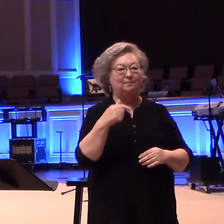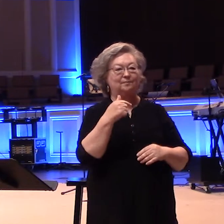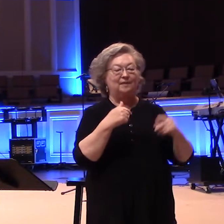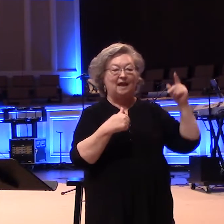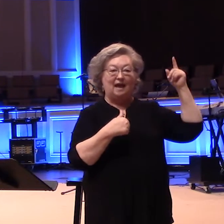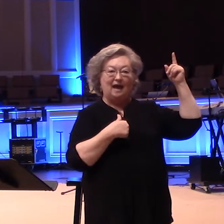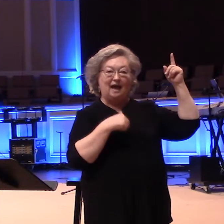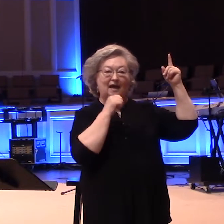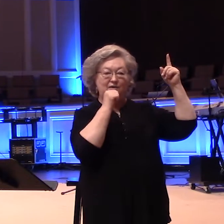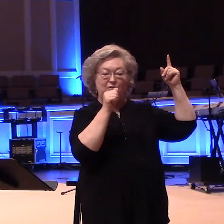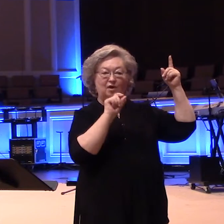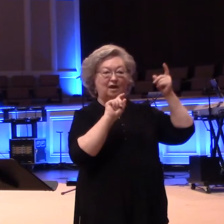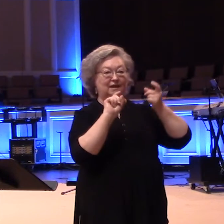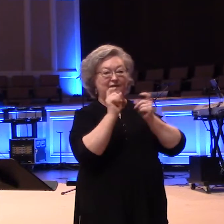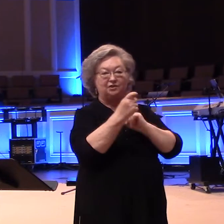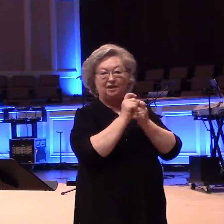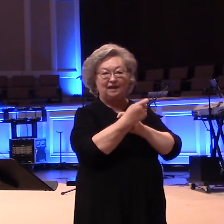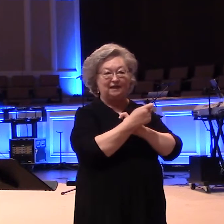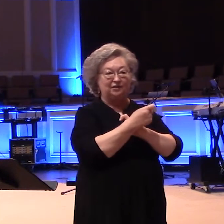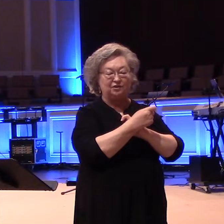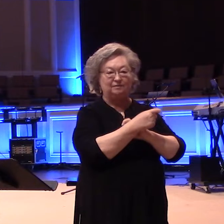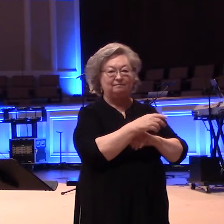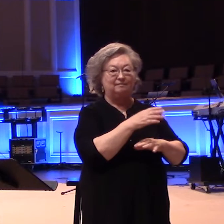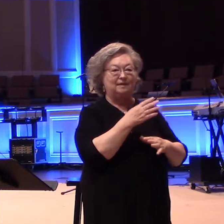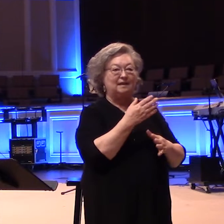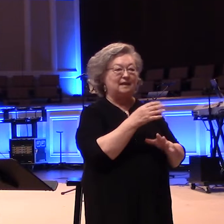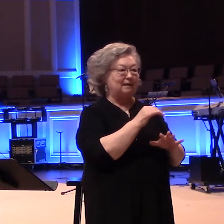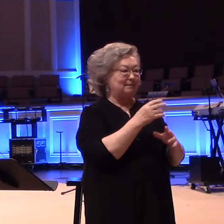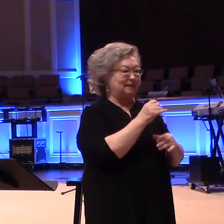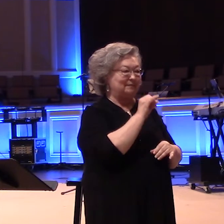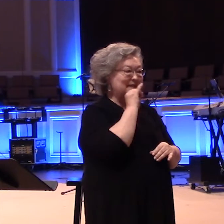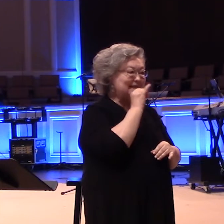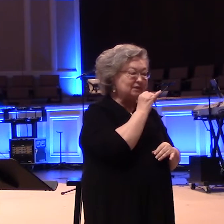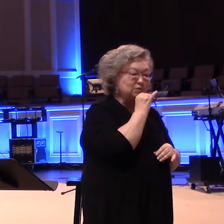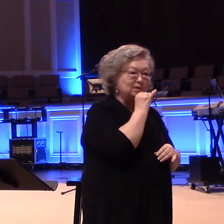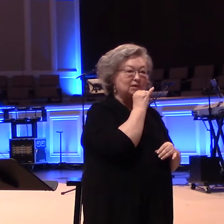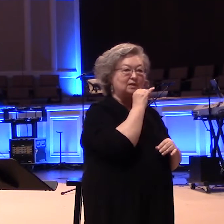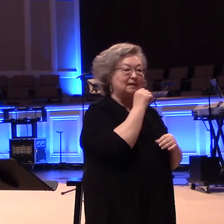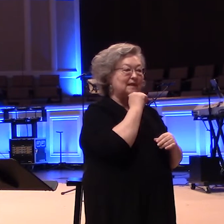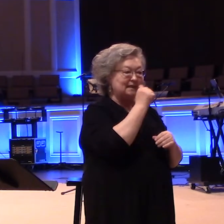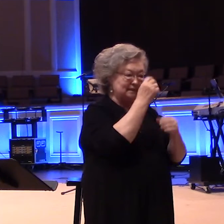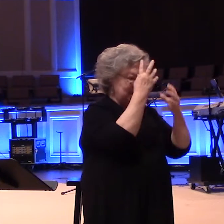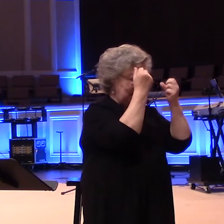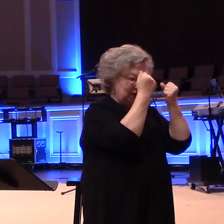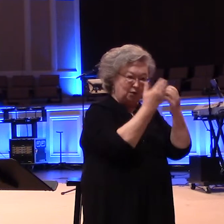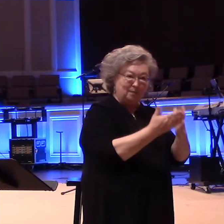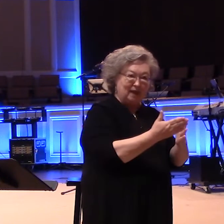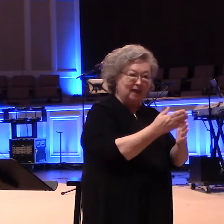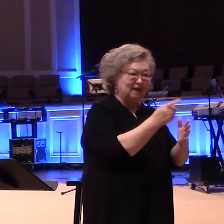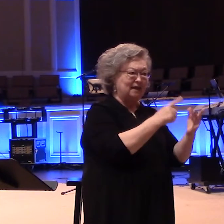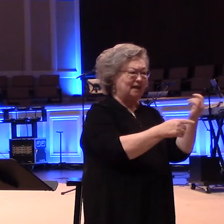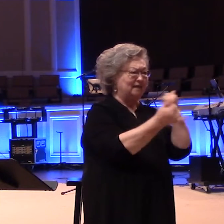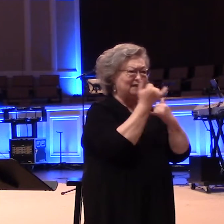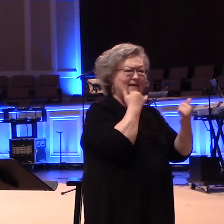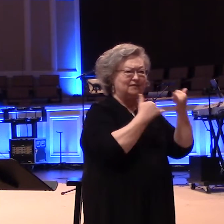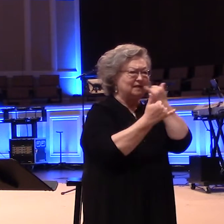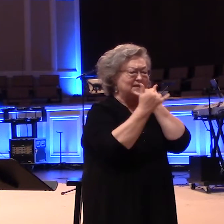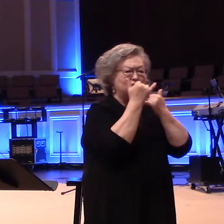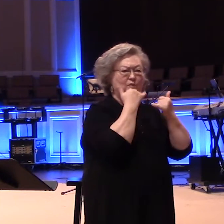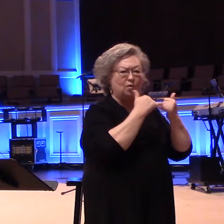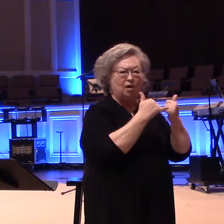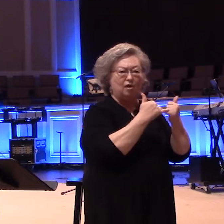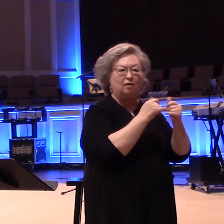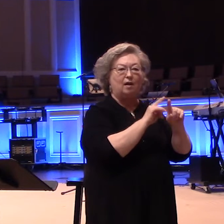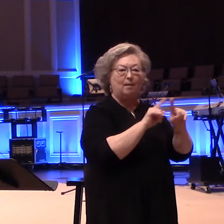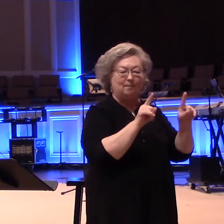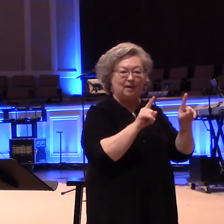Even though, Jacob, even though, Israel, you've done everything wrong. You've disobeyed my directions. That's what that word statutes means.